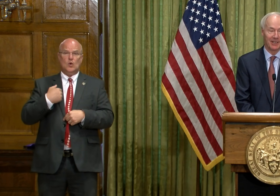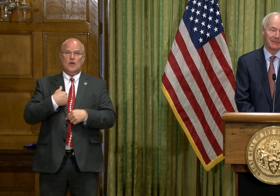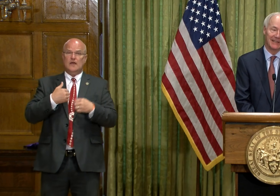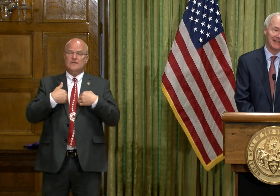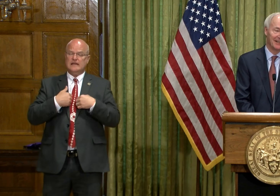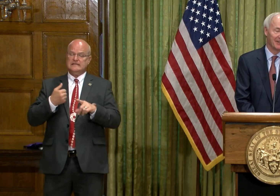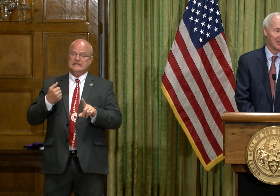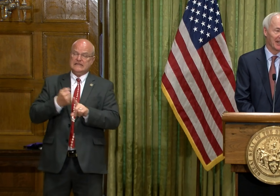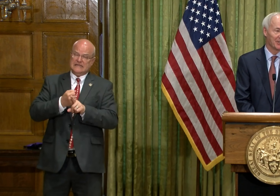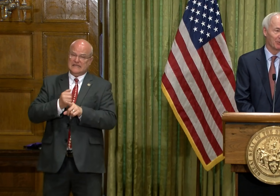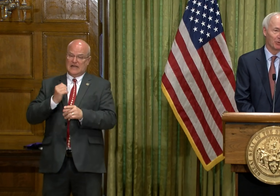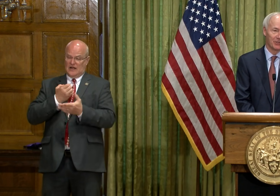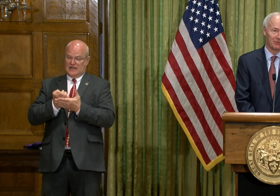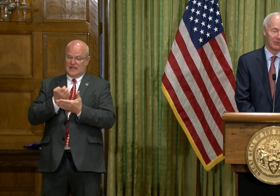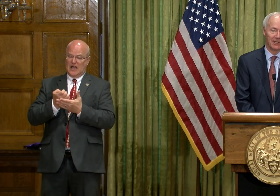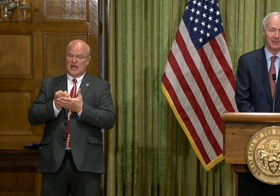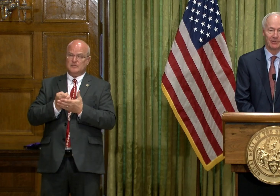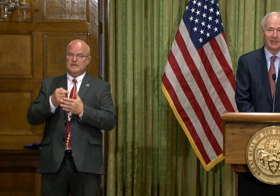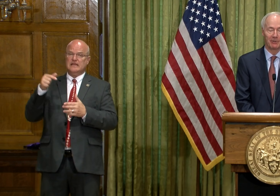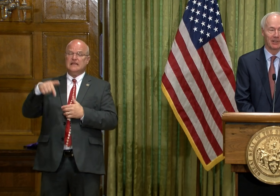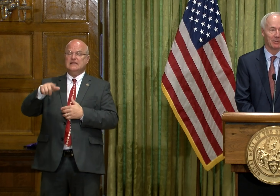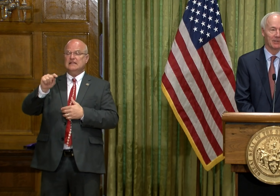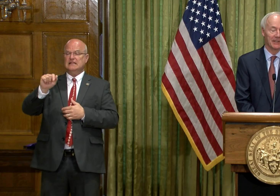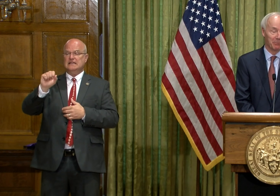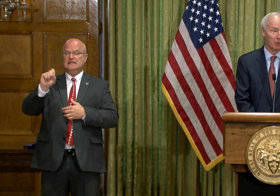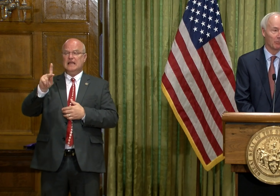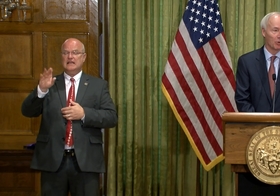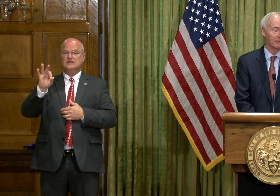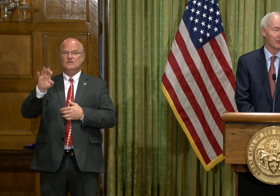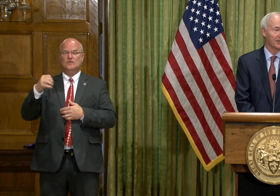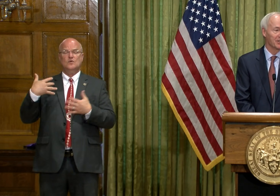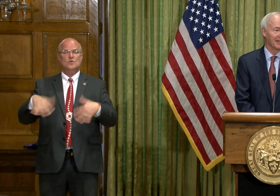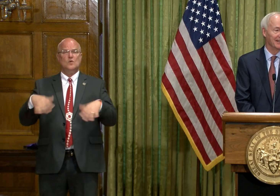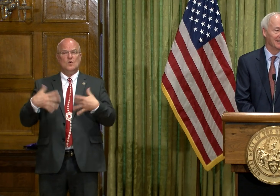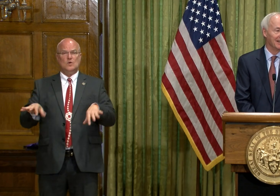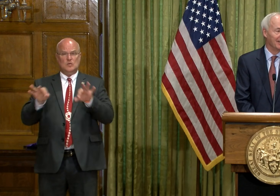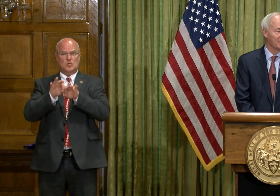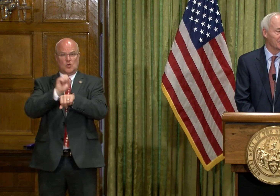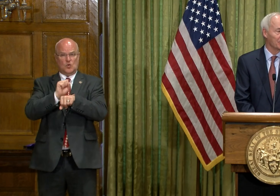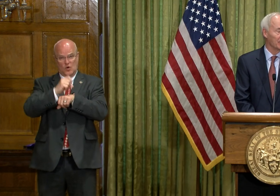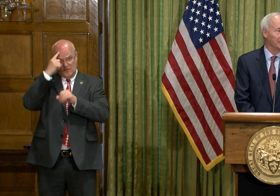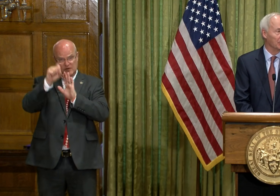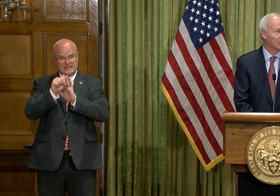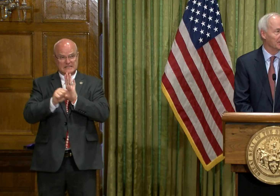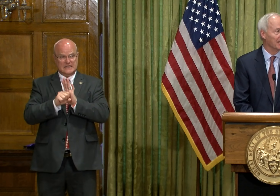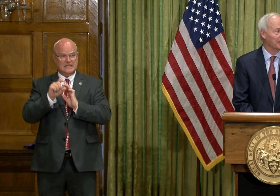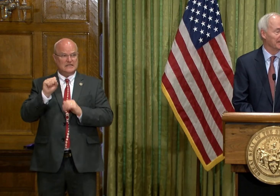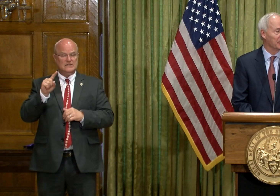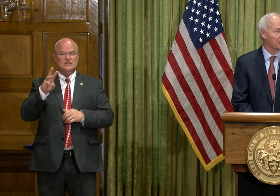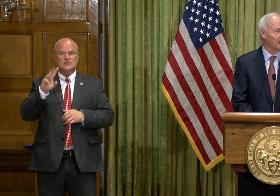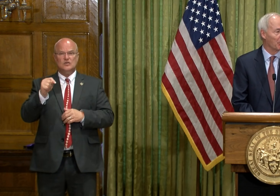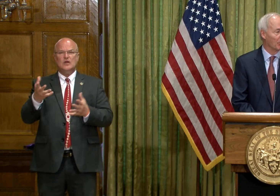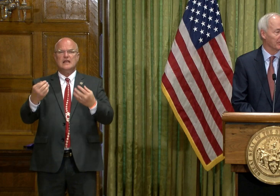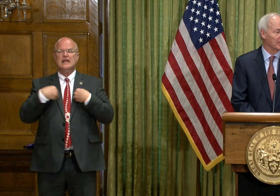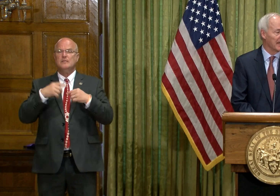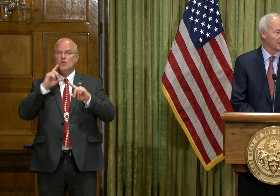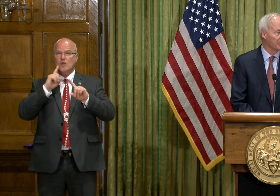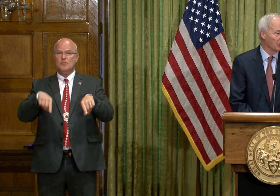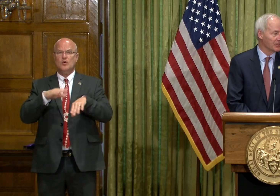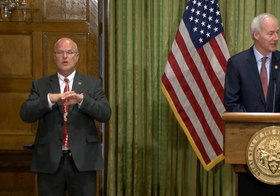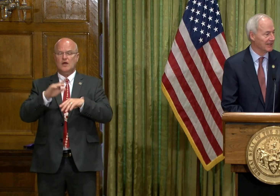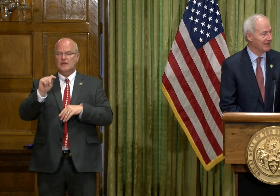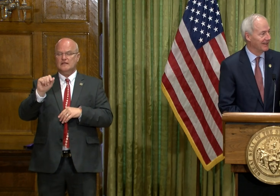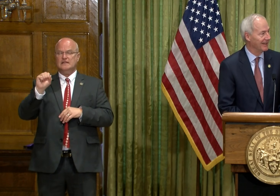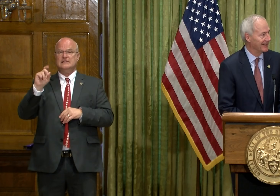to our economy, this task force is really doing incredible, important work for our state. So Stuart, if you could come give us a report on the